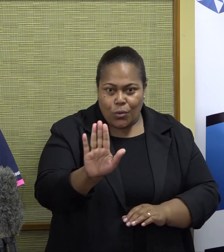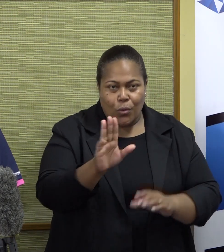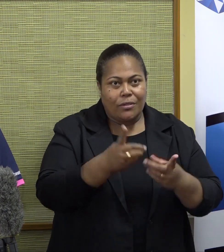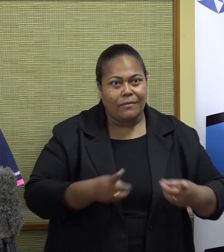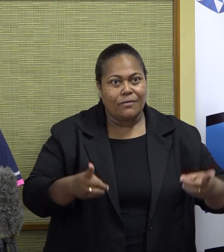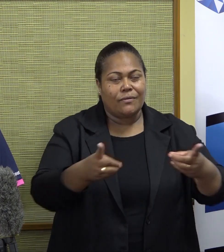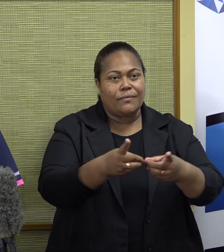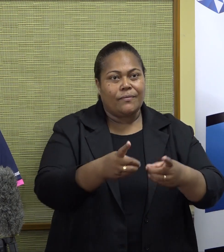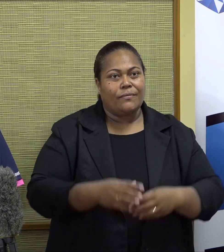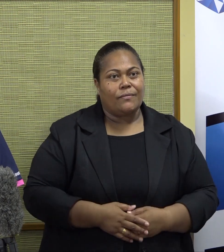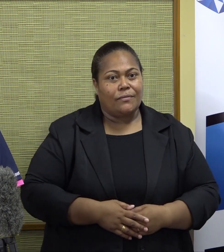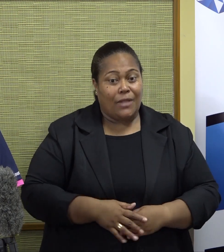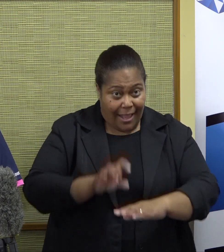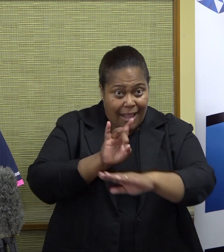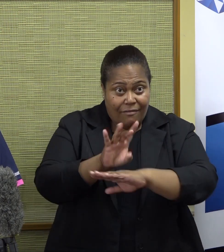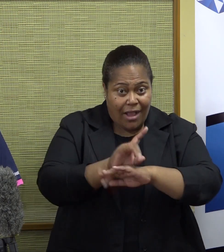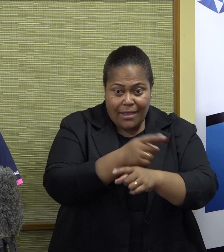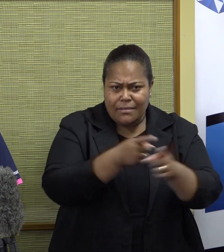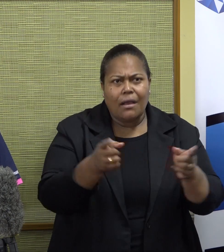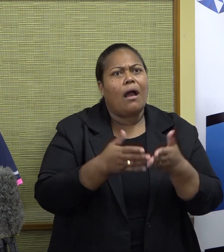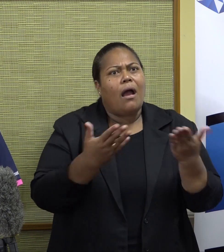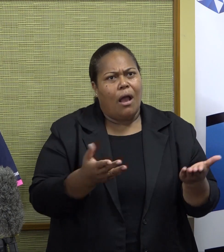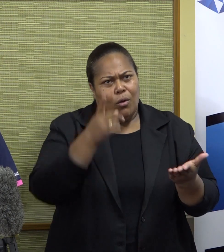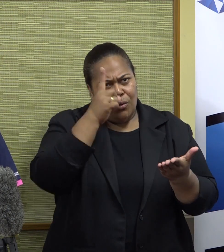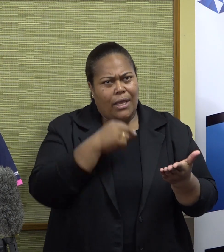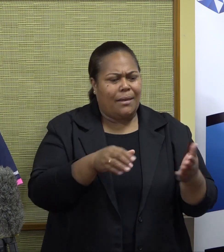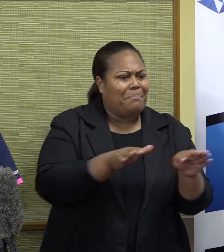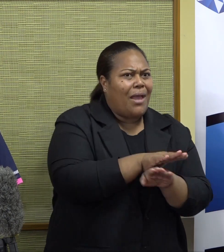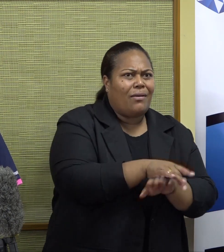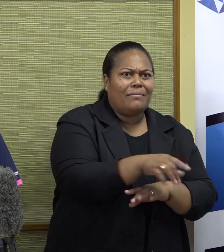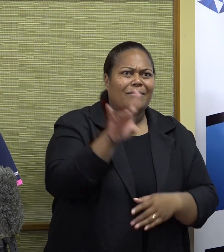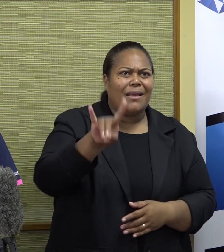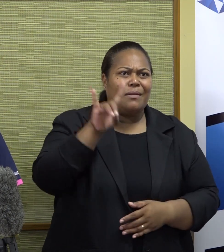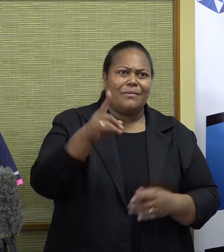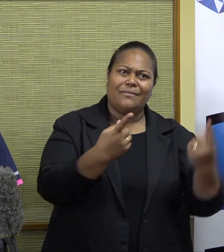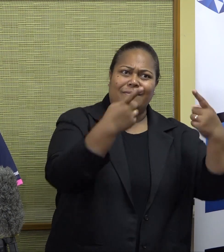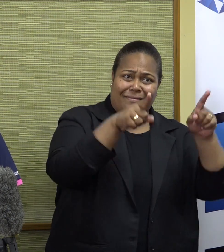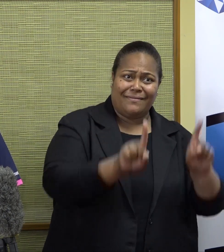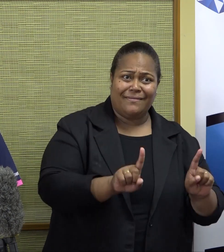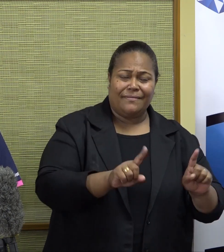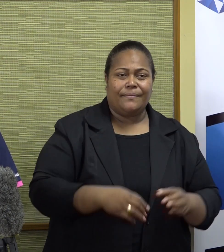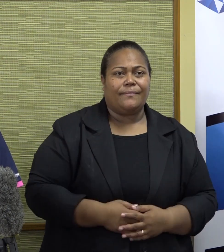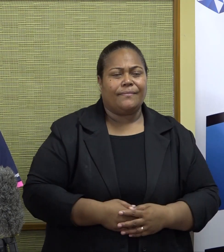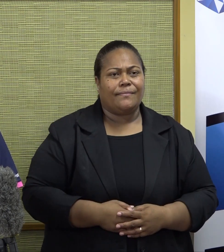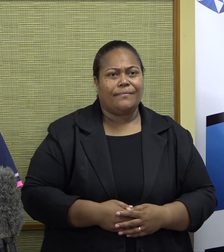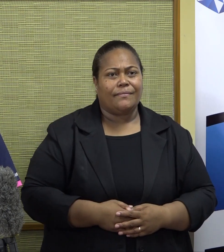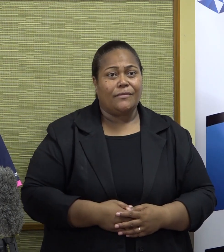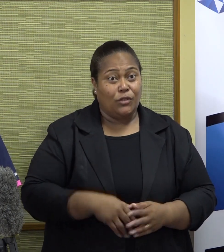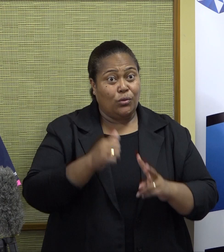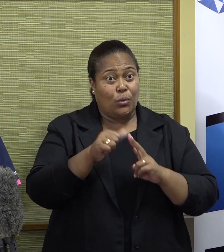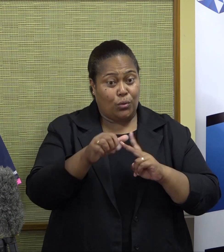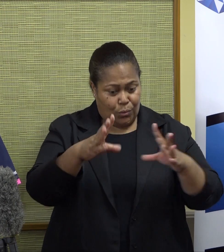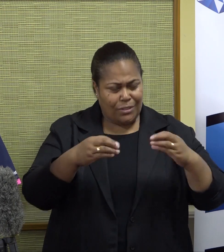division to advise you proper means of disposing dead livestock. As I also get